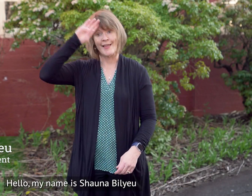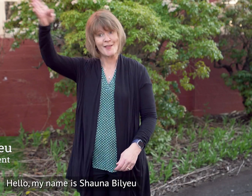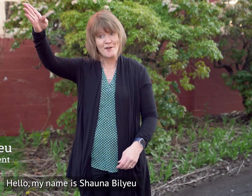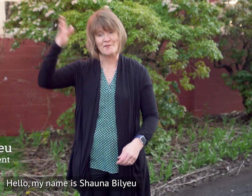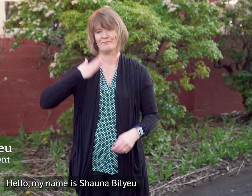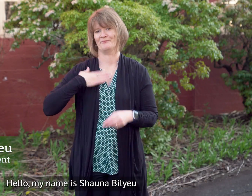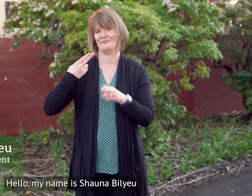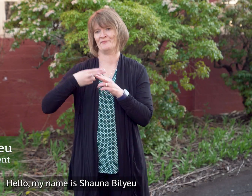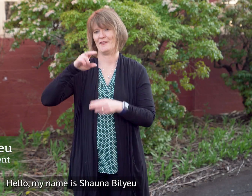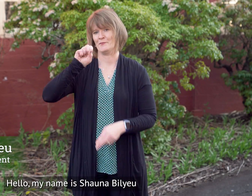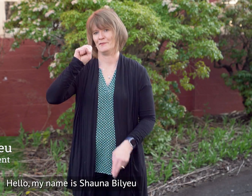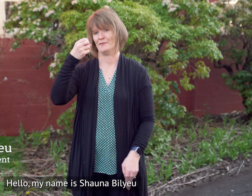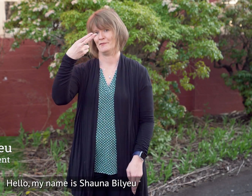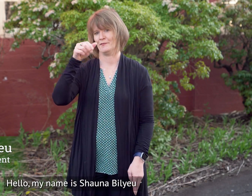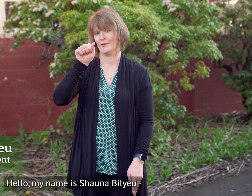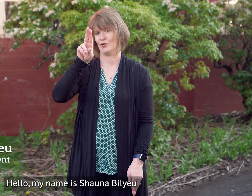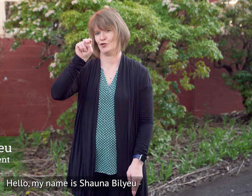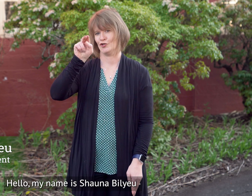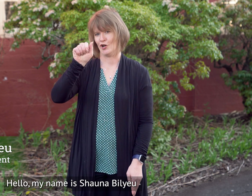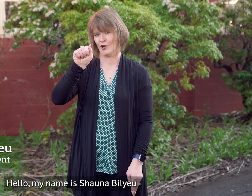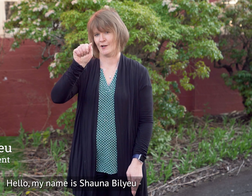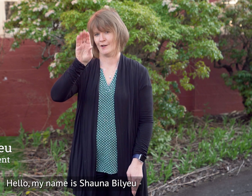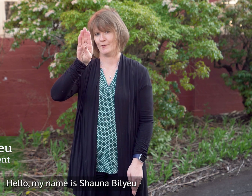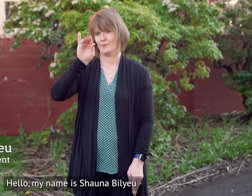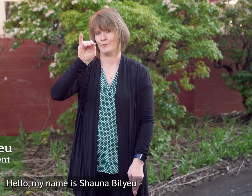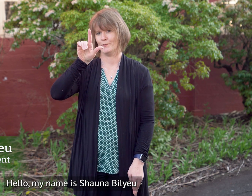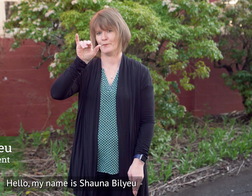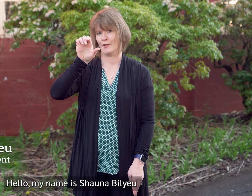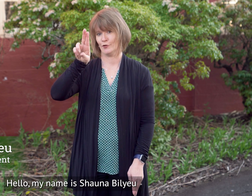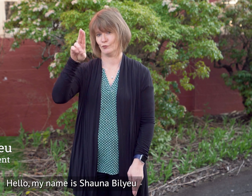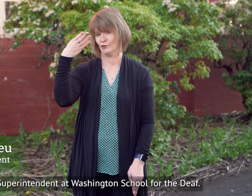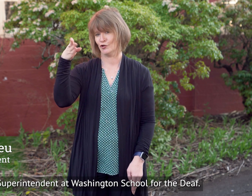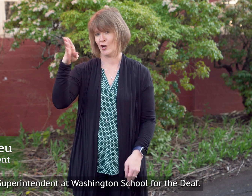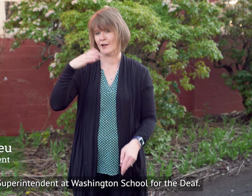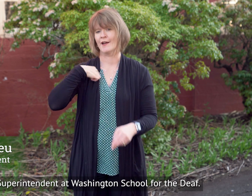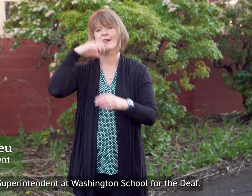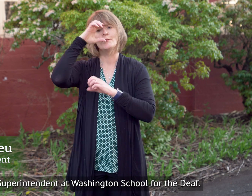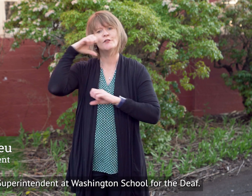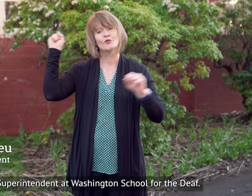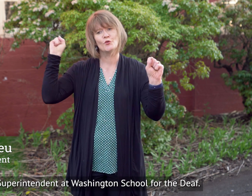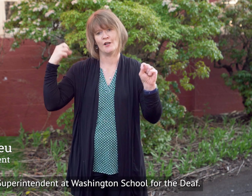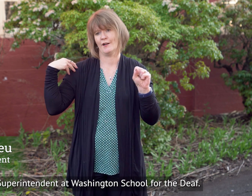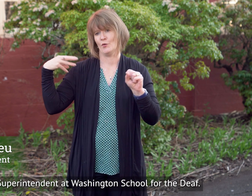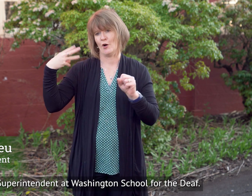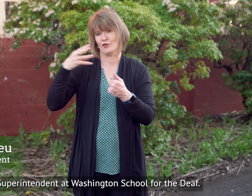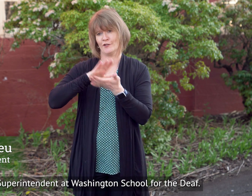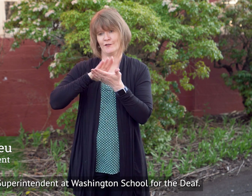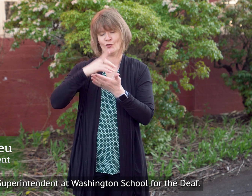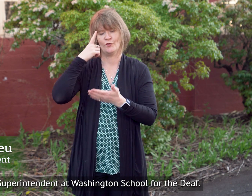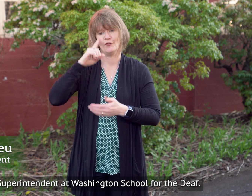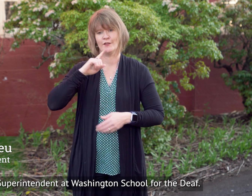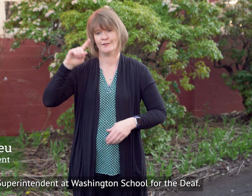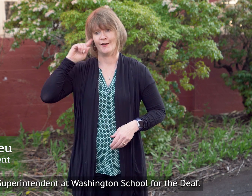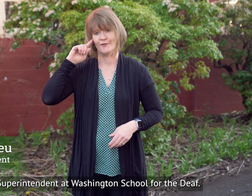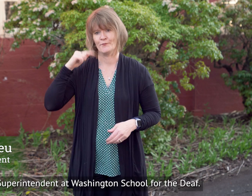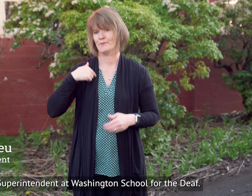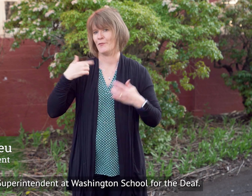My name is Shauna Ballou, and I am the superintendent at Washington School for the Deaf. I